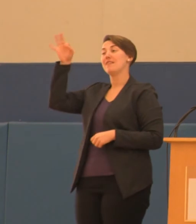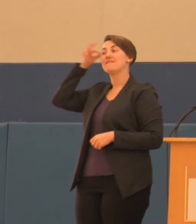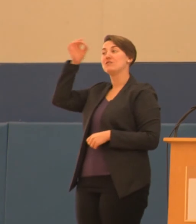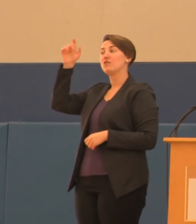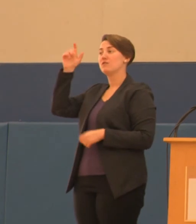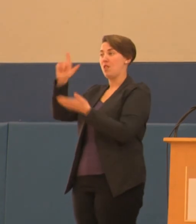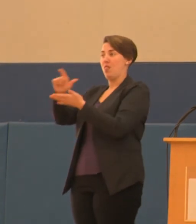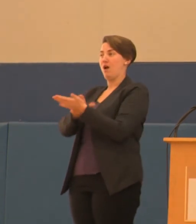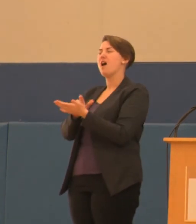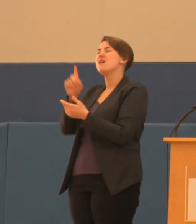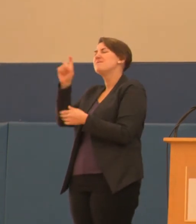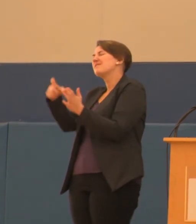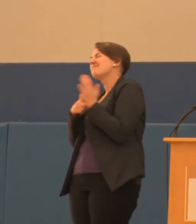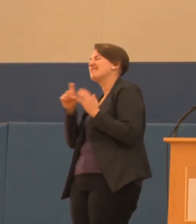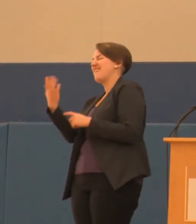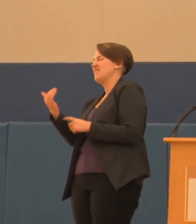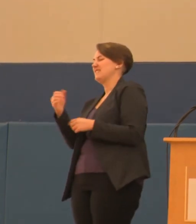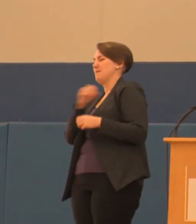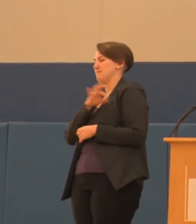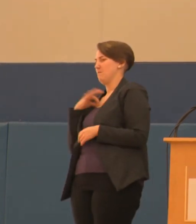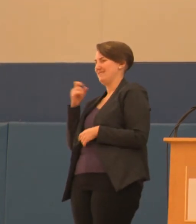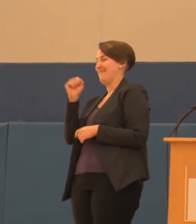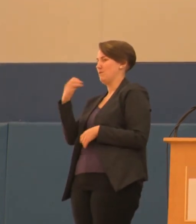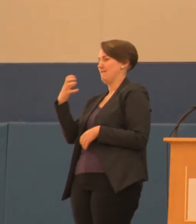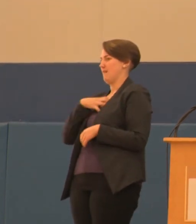you need 15 employees to file. In New York State, if